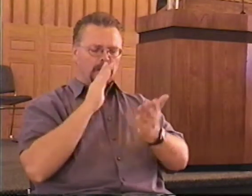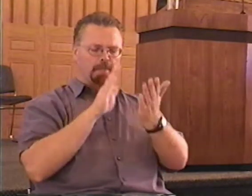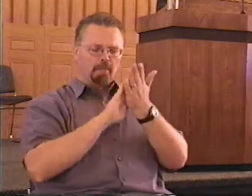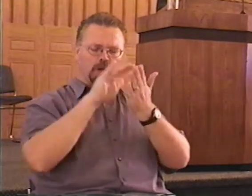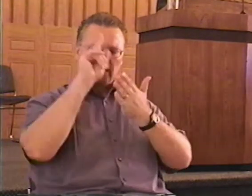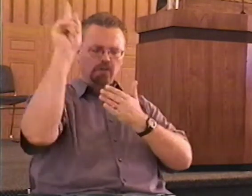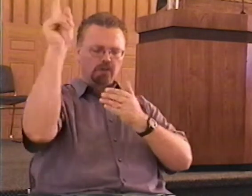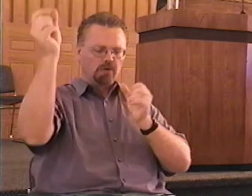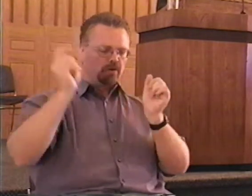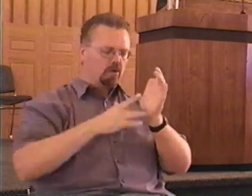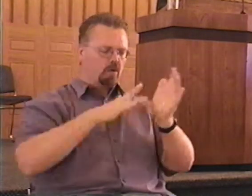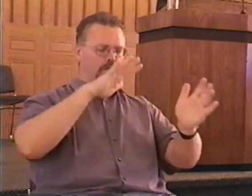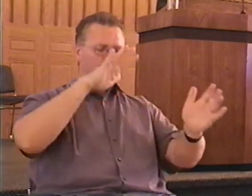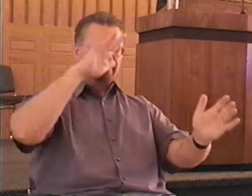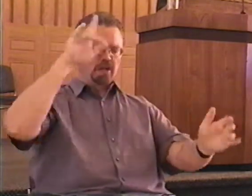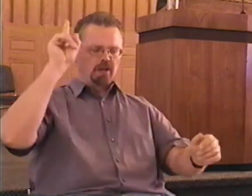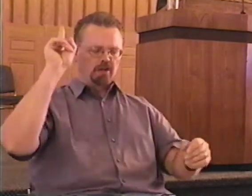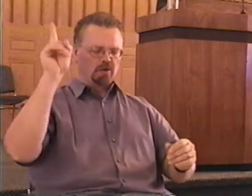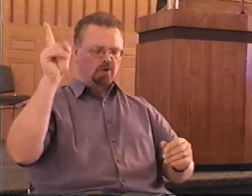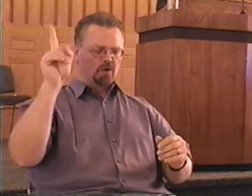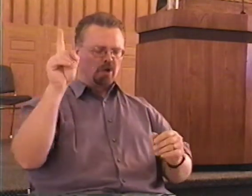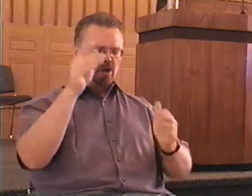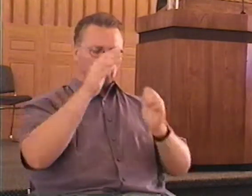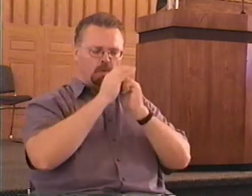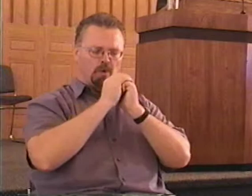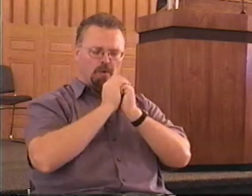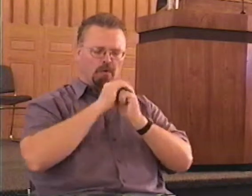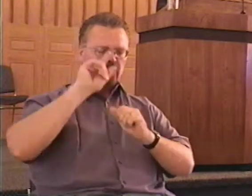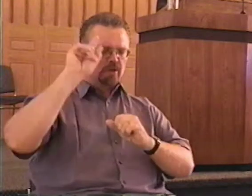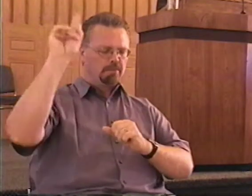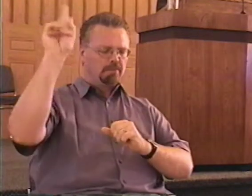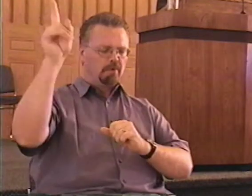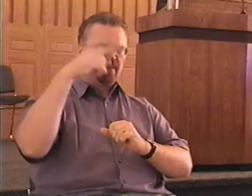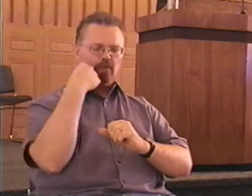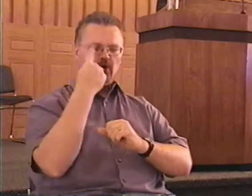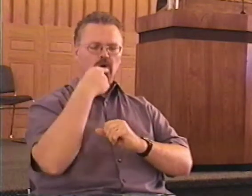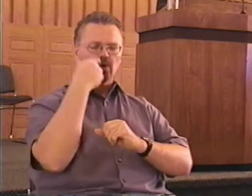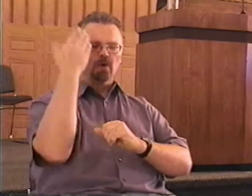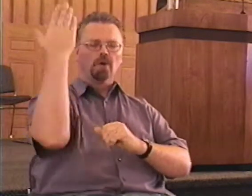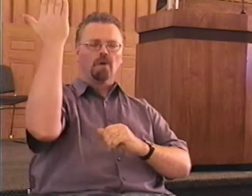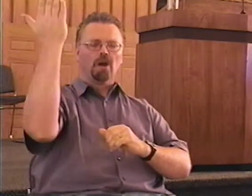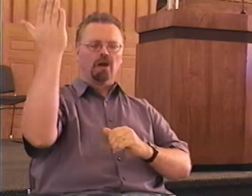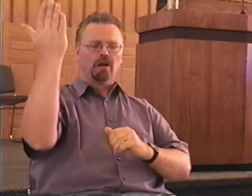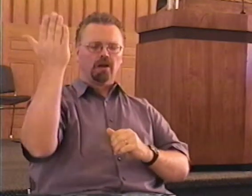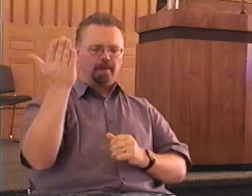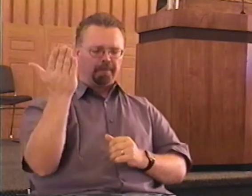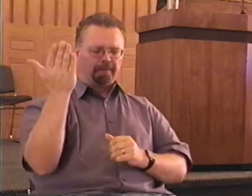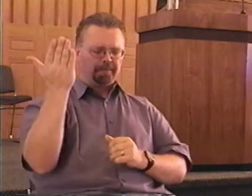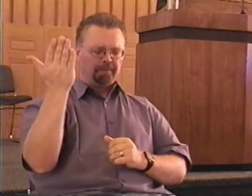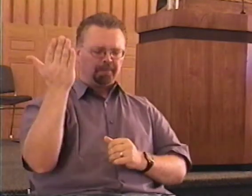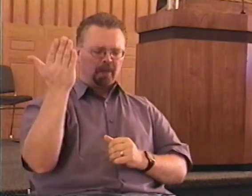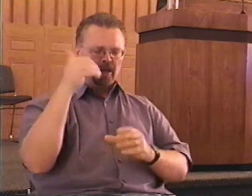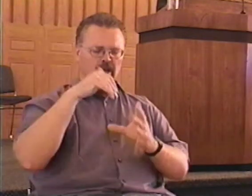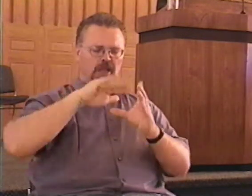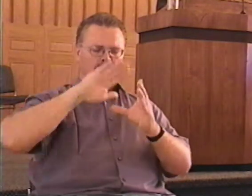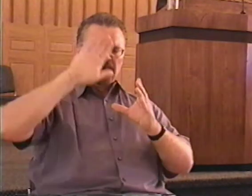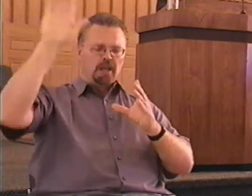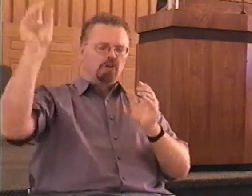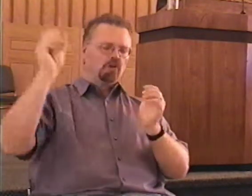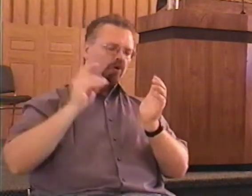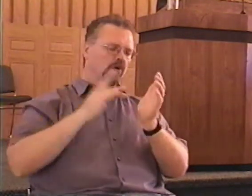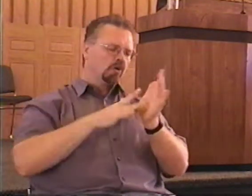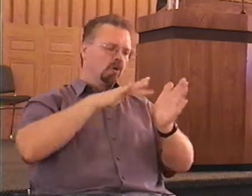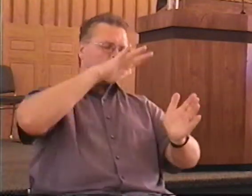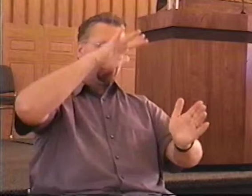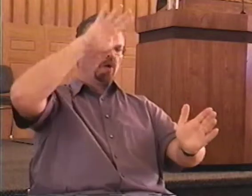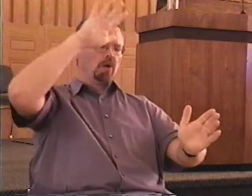we glorify you and we worship you for who you are. In your majesty